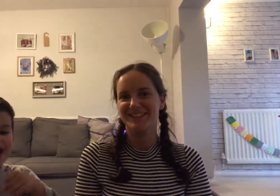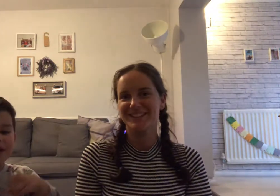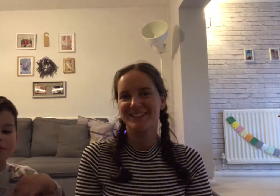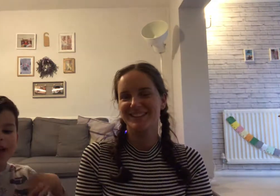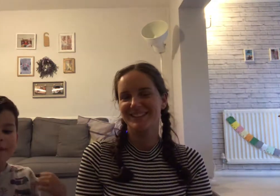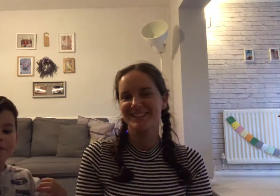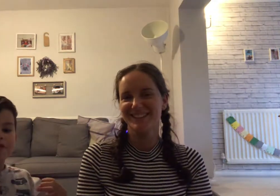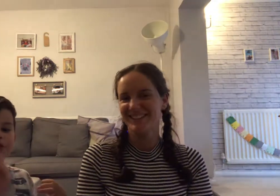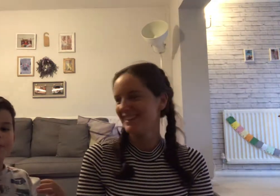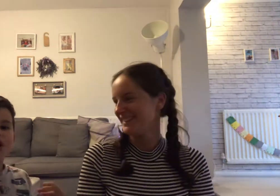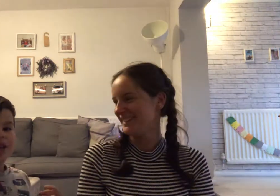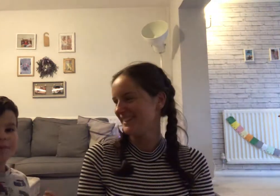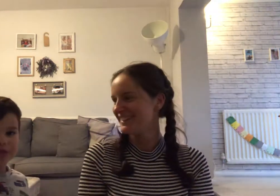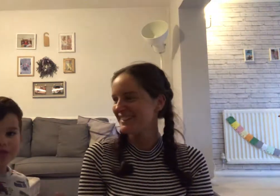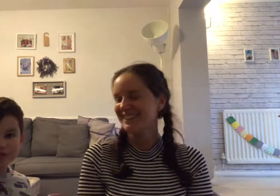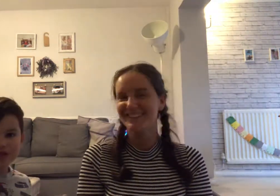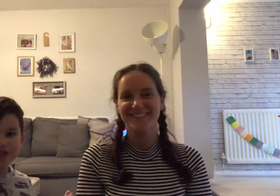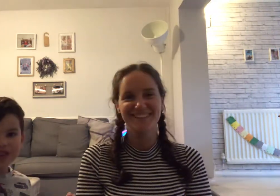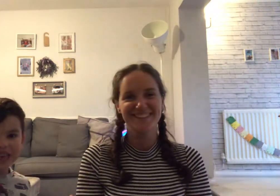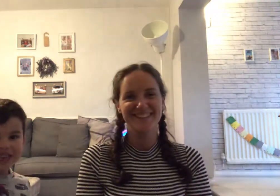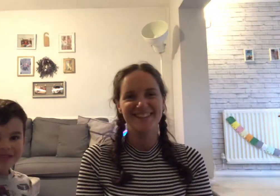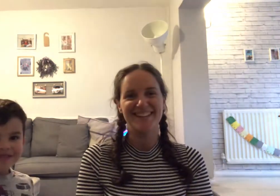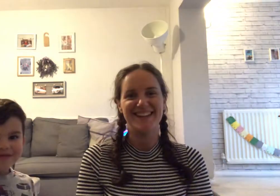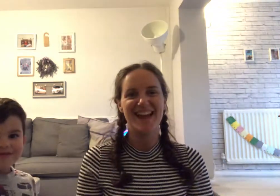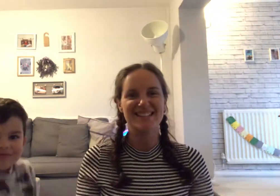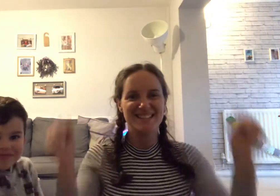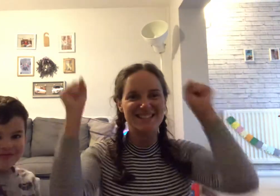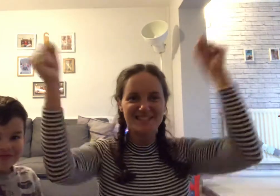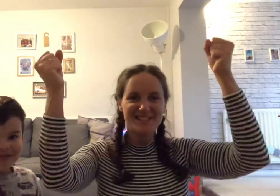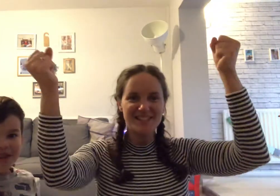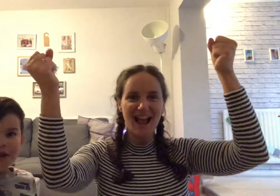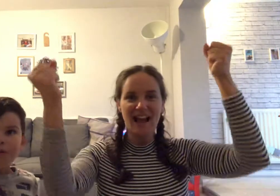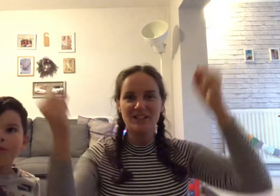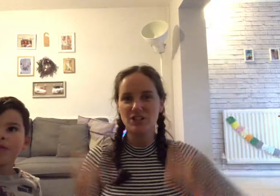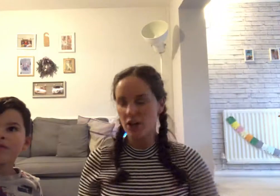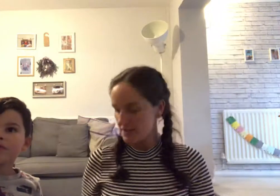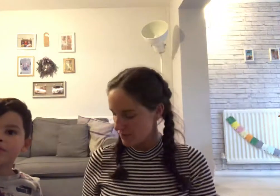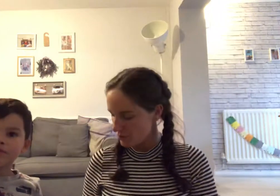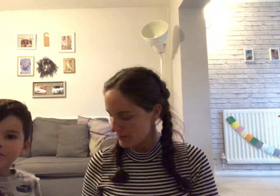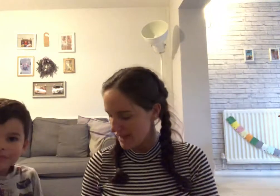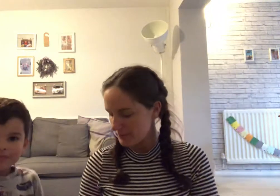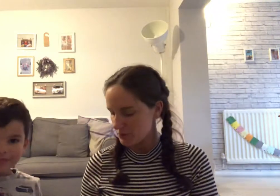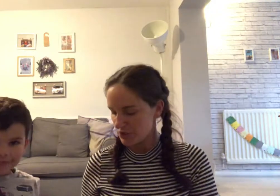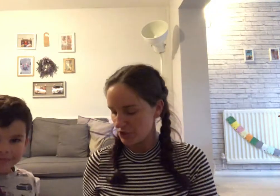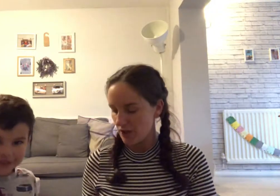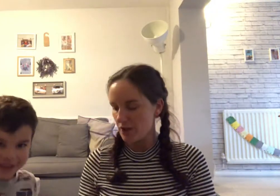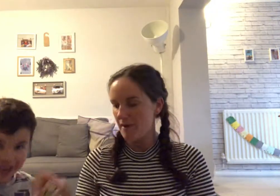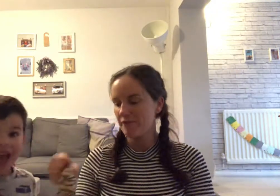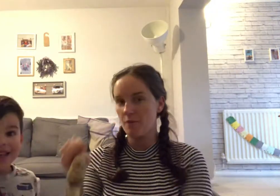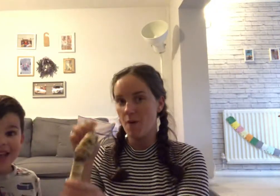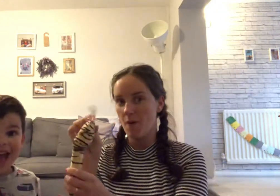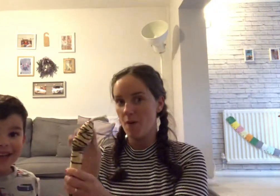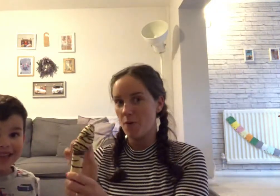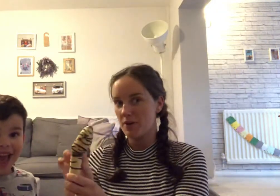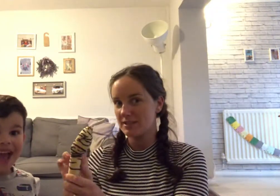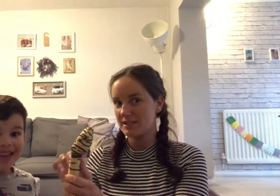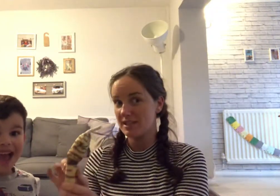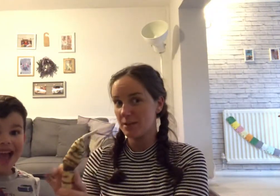we have the monkey puzzle story. Yes, and Kai's got all the animals to show you, haven't he? Yeah. Sneak